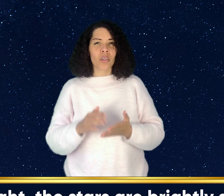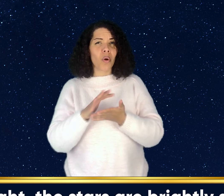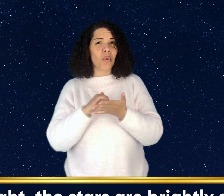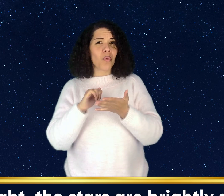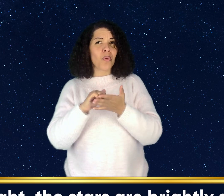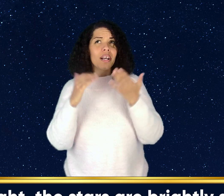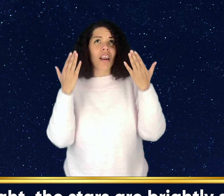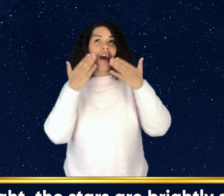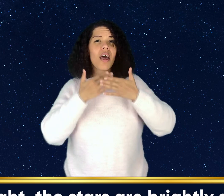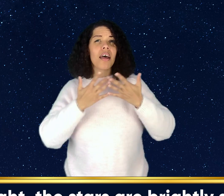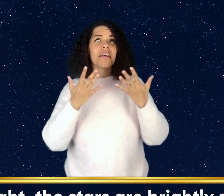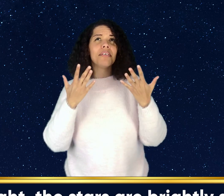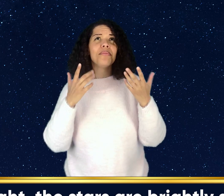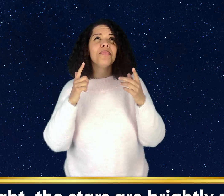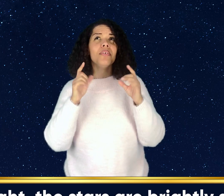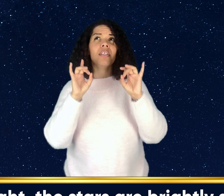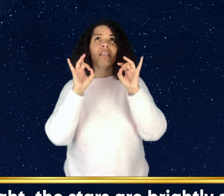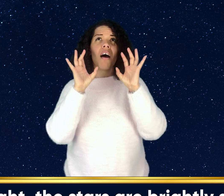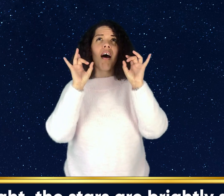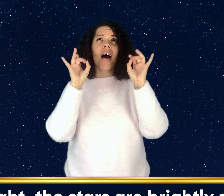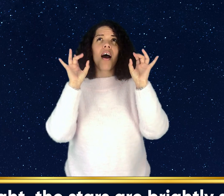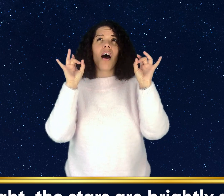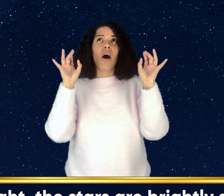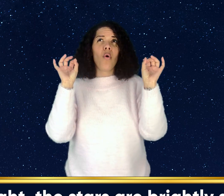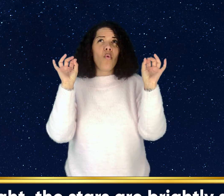O holy night, the stars are brightly